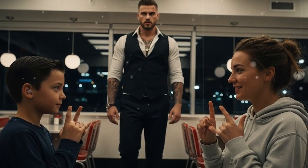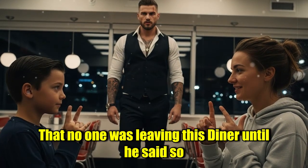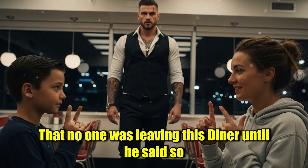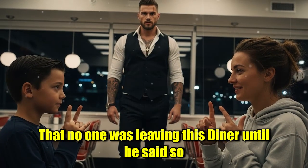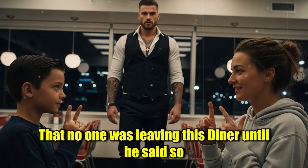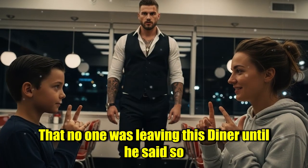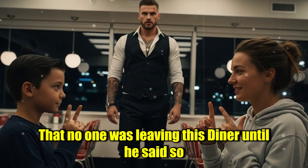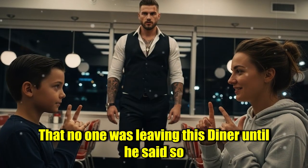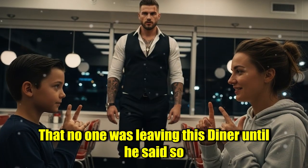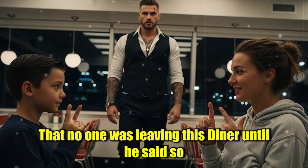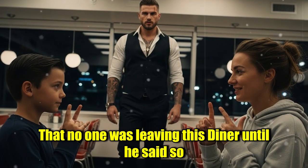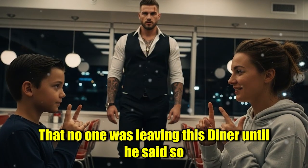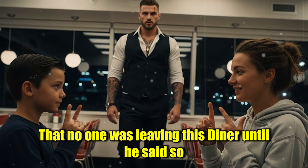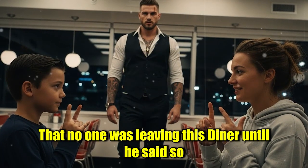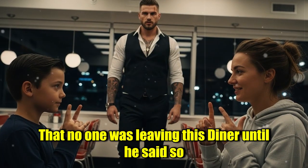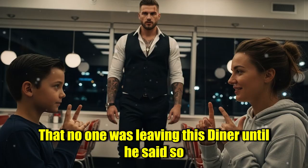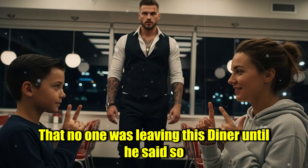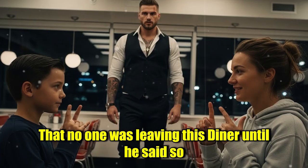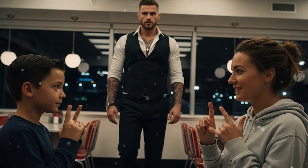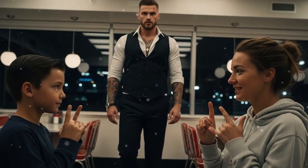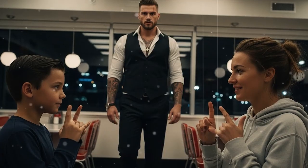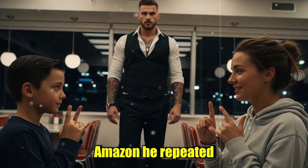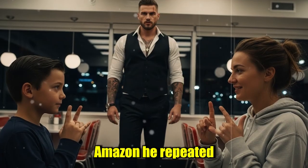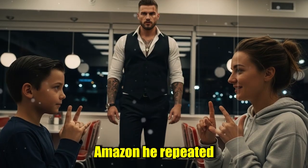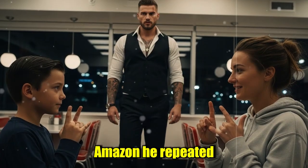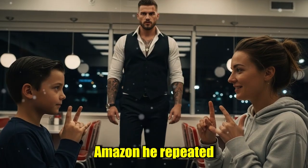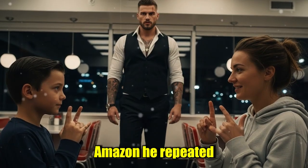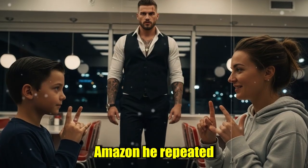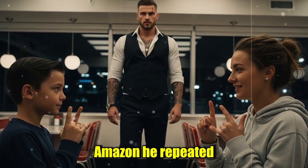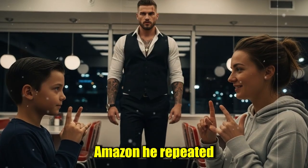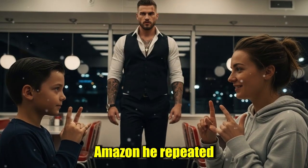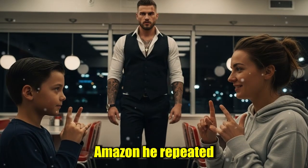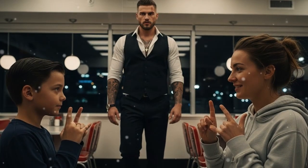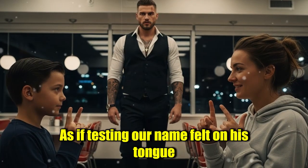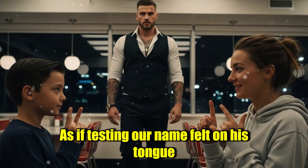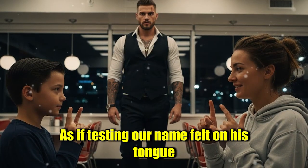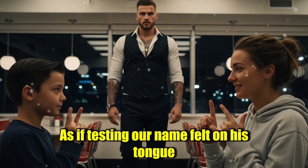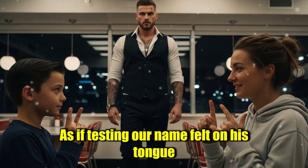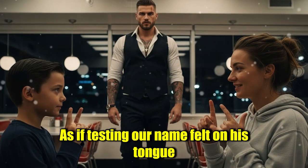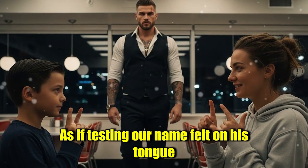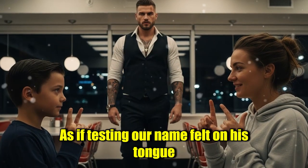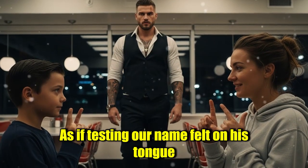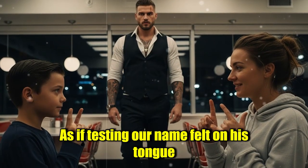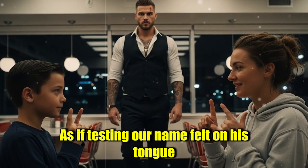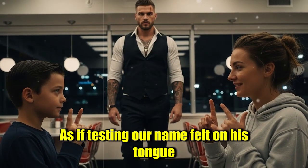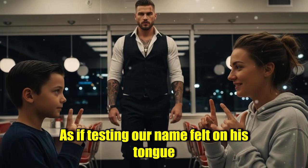that no one was leaving this diner until he said so. "Emma Chun," he repeated, as if testing how her name felt on his